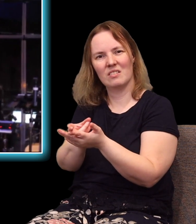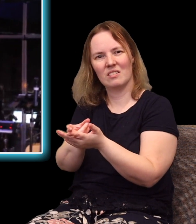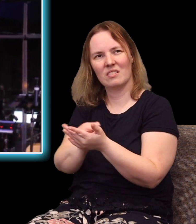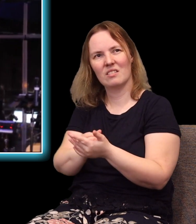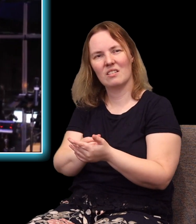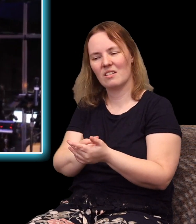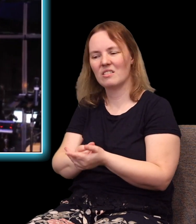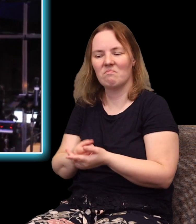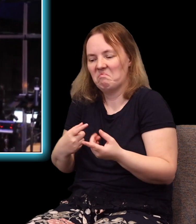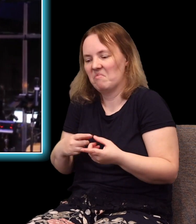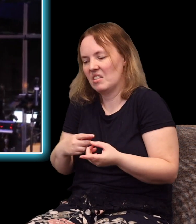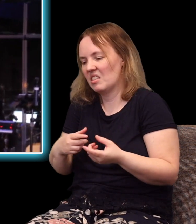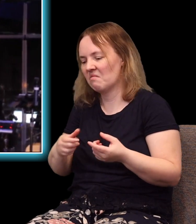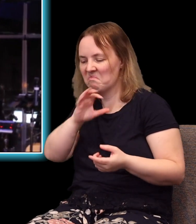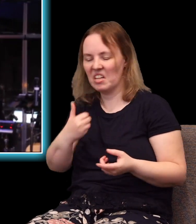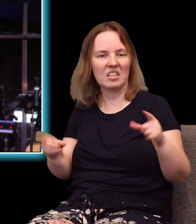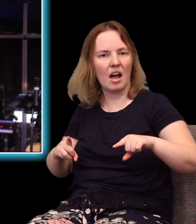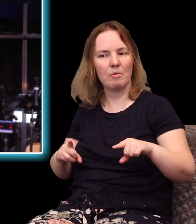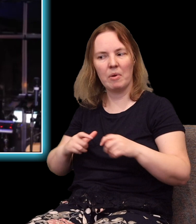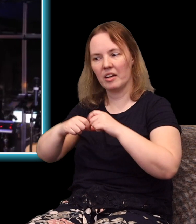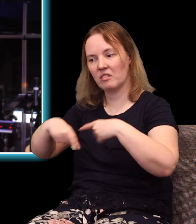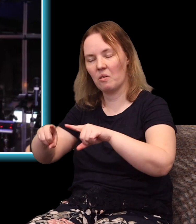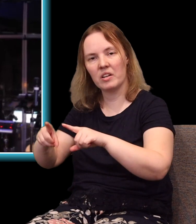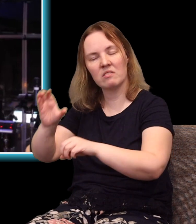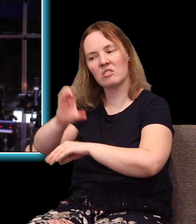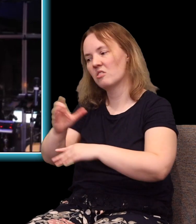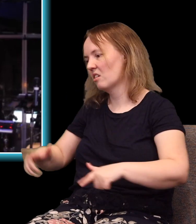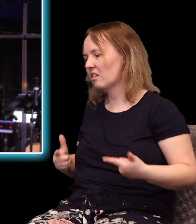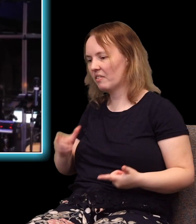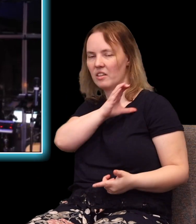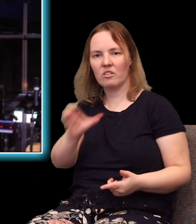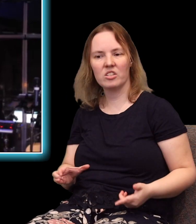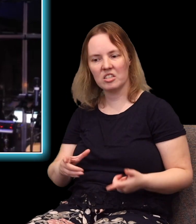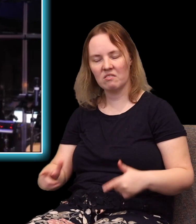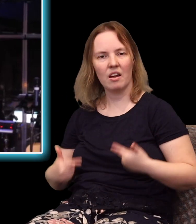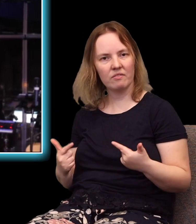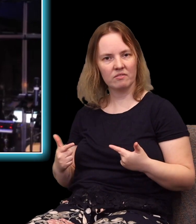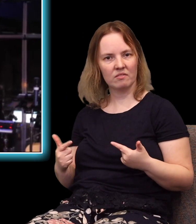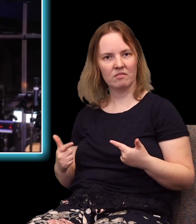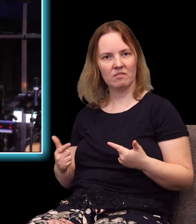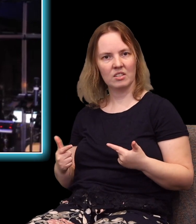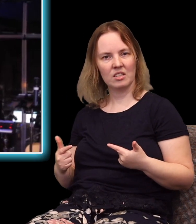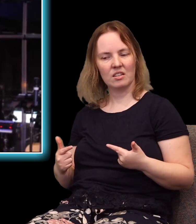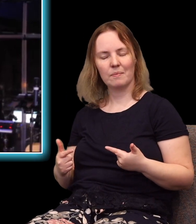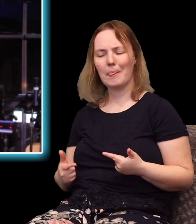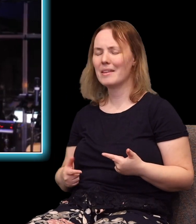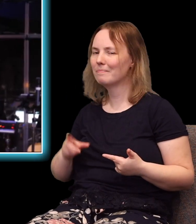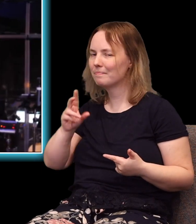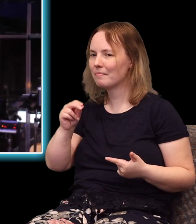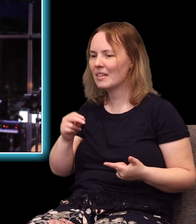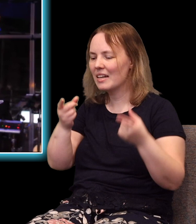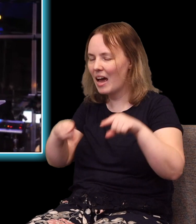this transformation doesn't take place by attending church or singing songs or living a Christian life. It only happens as we